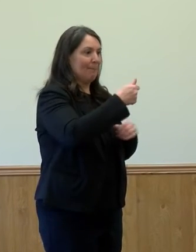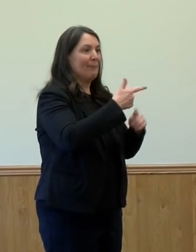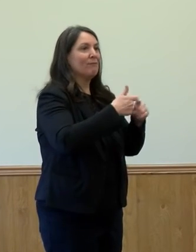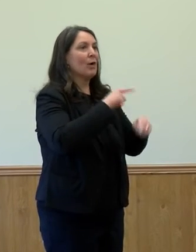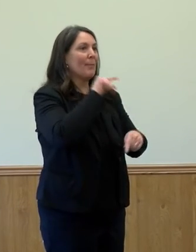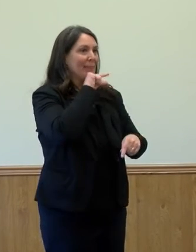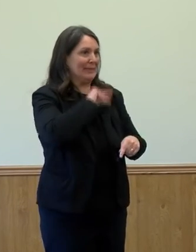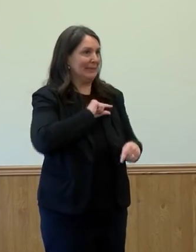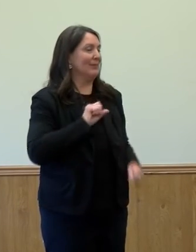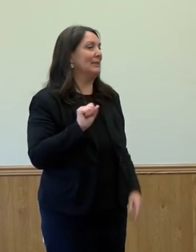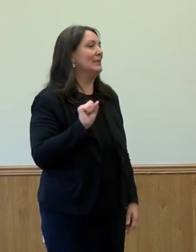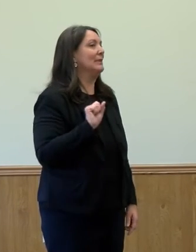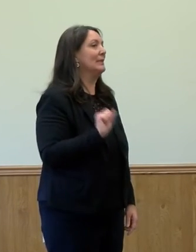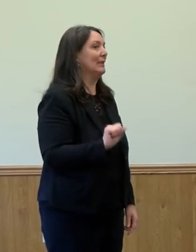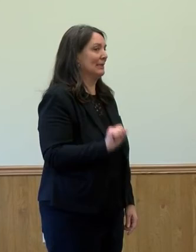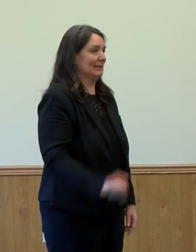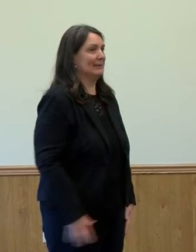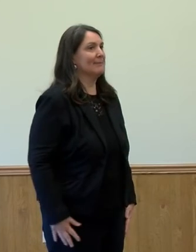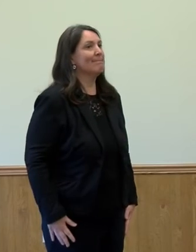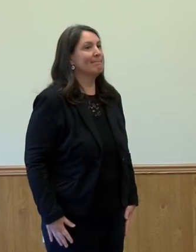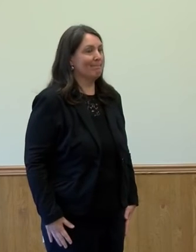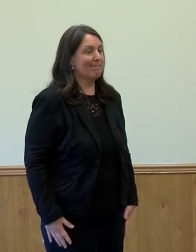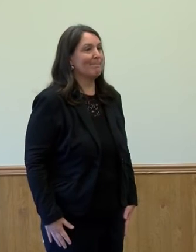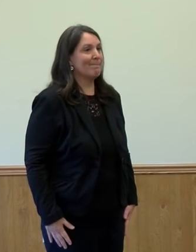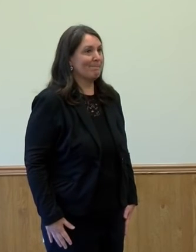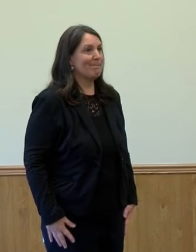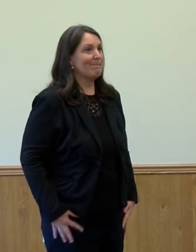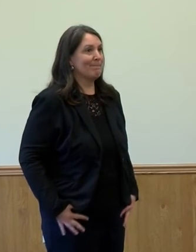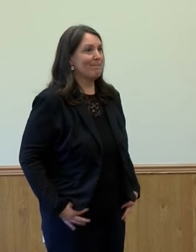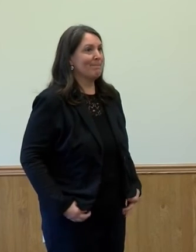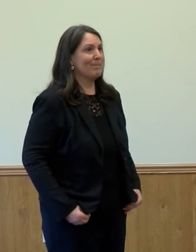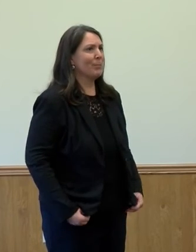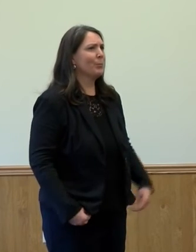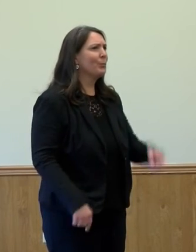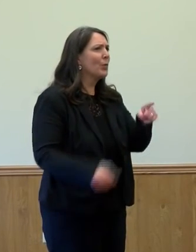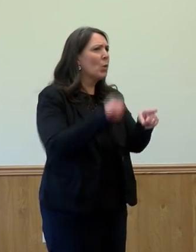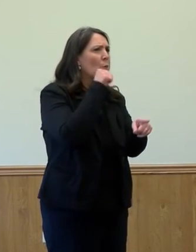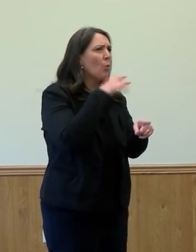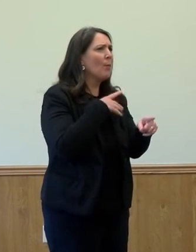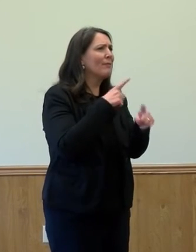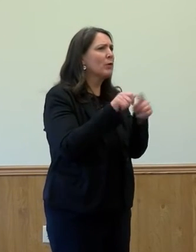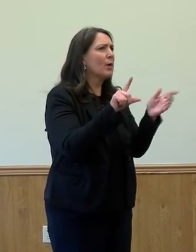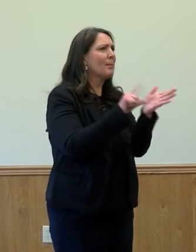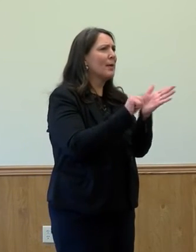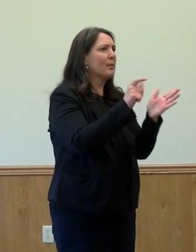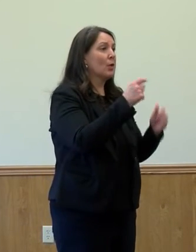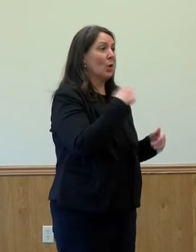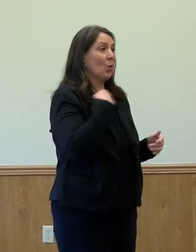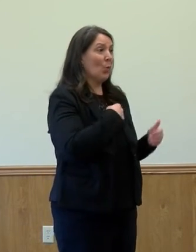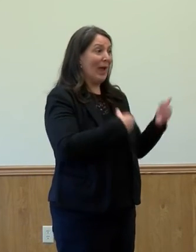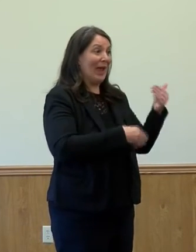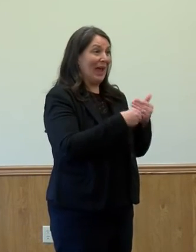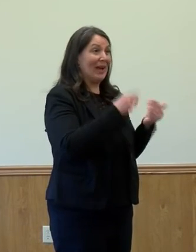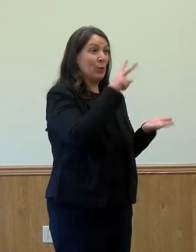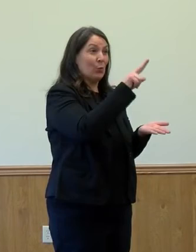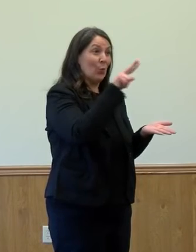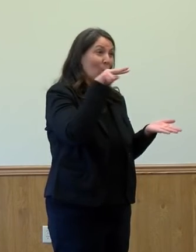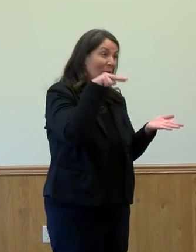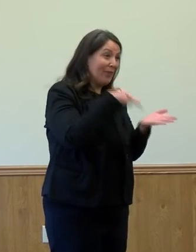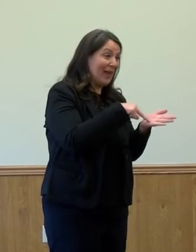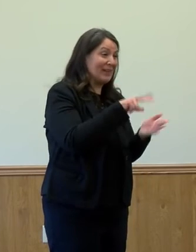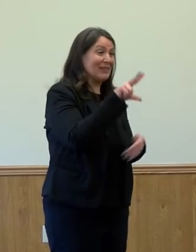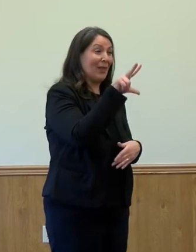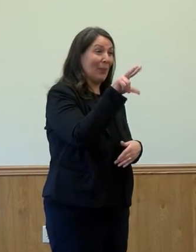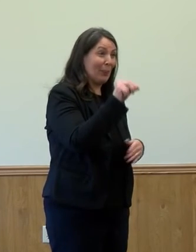people, we saw cases grow from that as well. You said we added 2,030 cases in the Tri-County